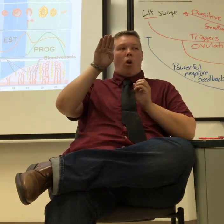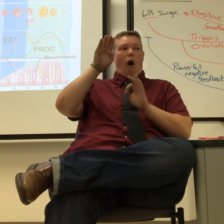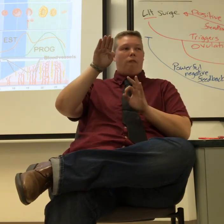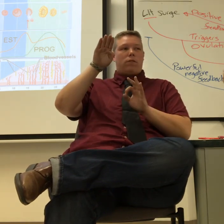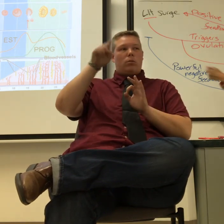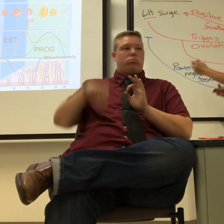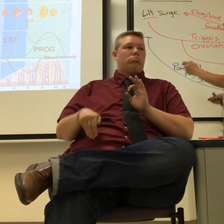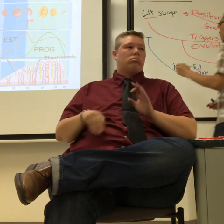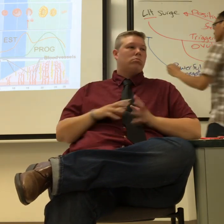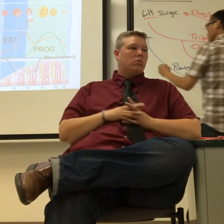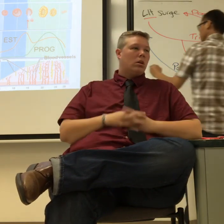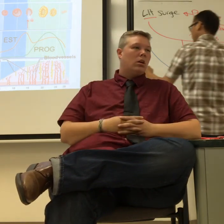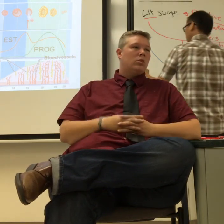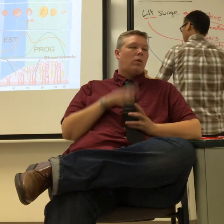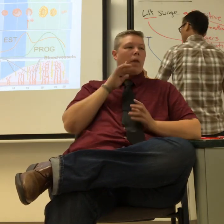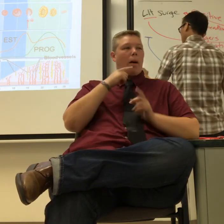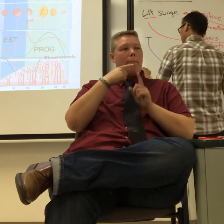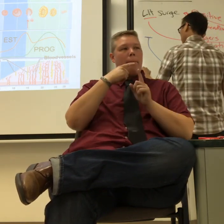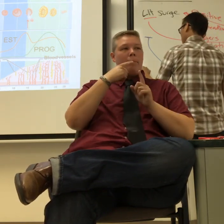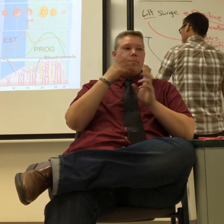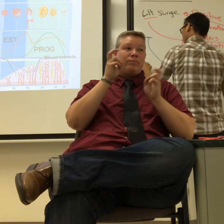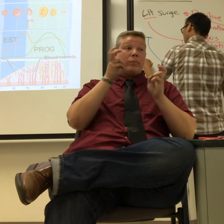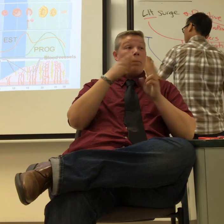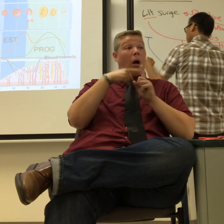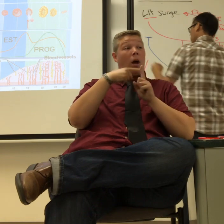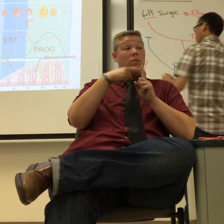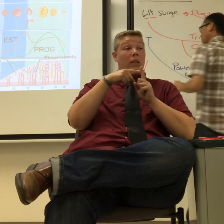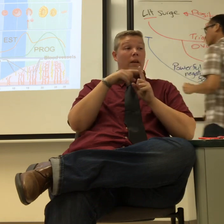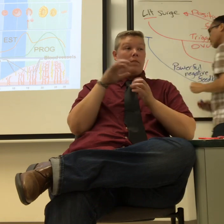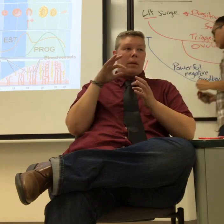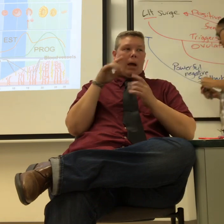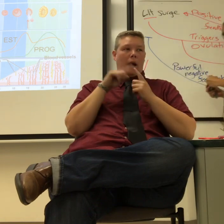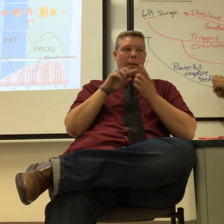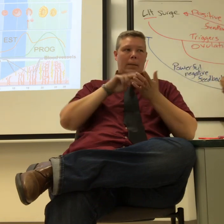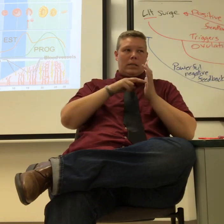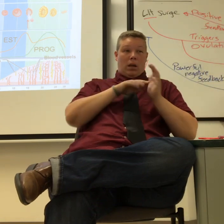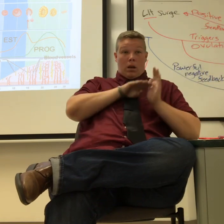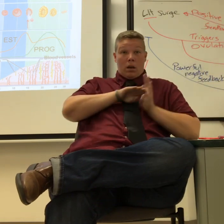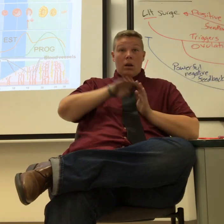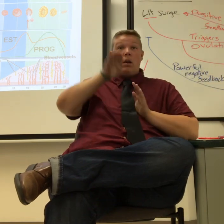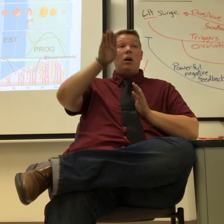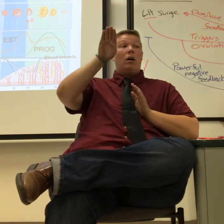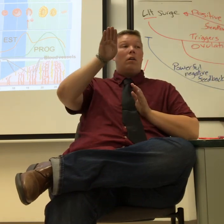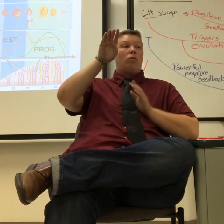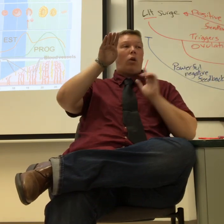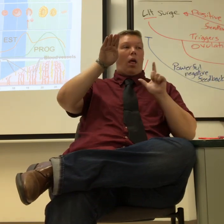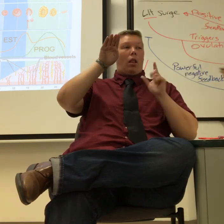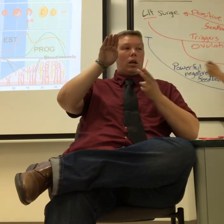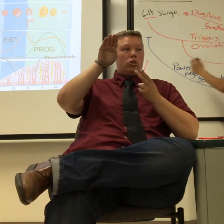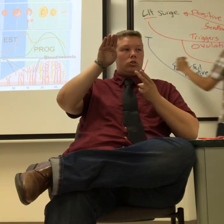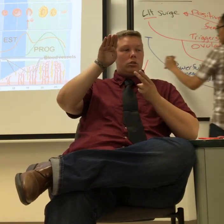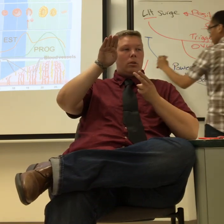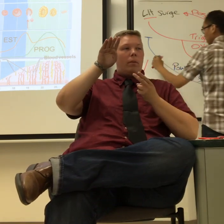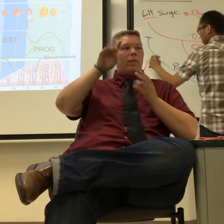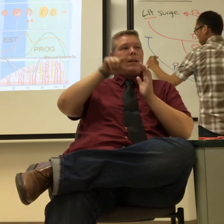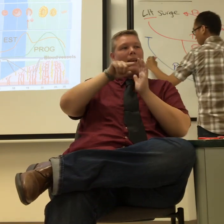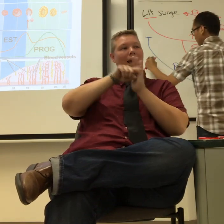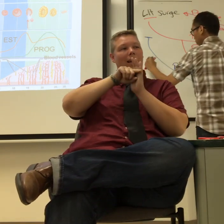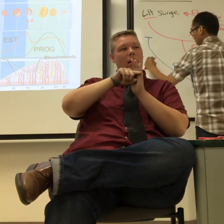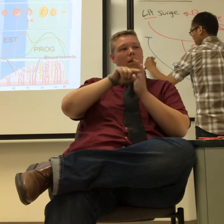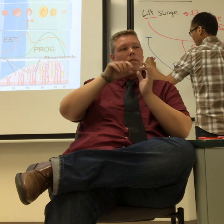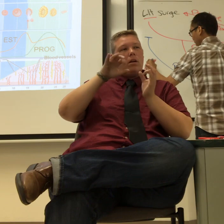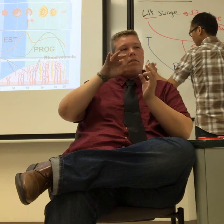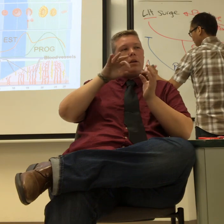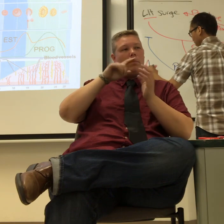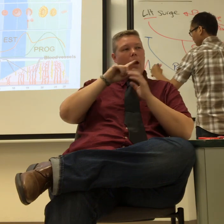The positive feedback caused the spike, the upstroke, but the negative feedback makes it